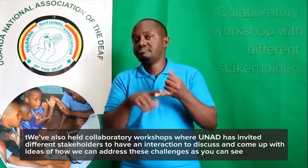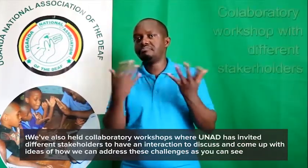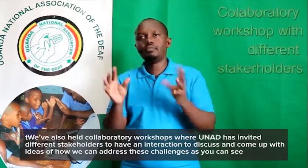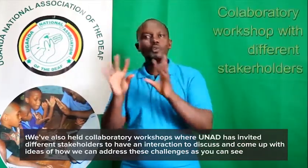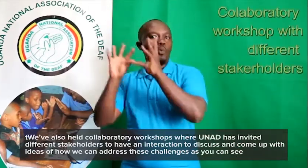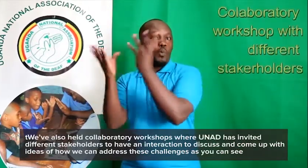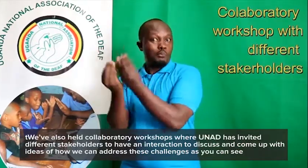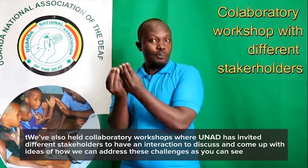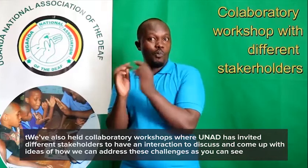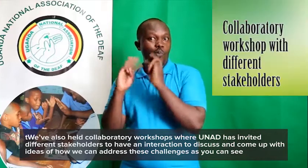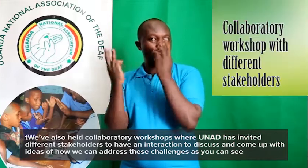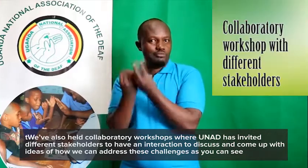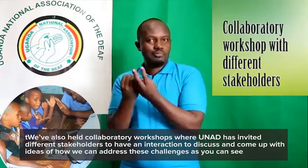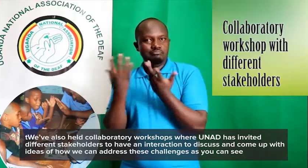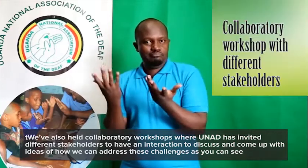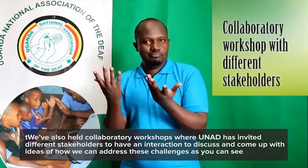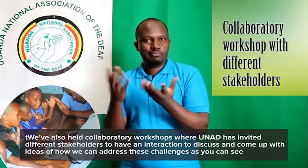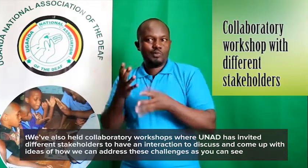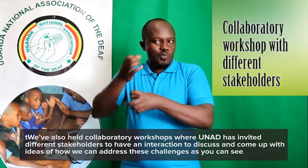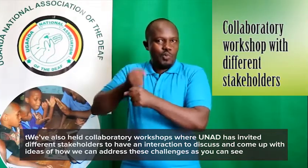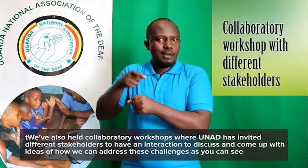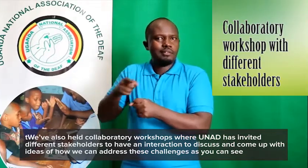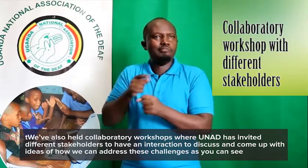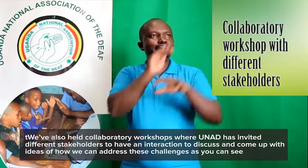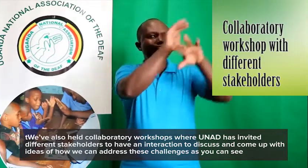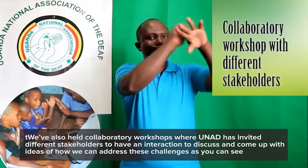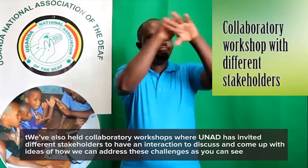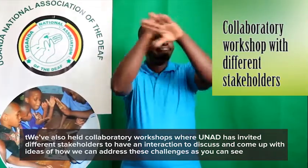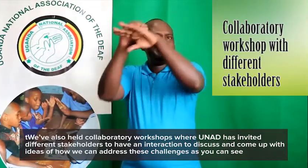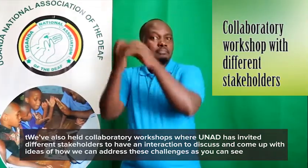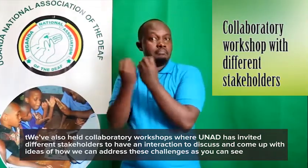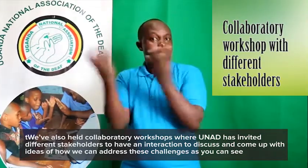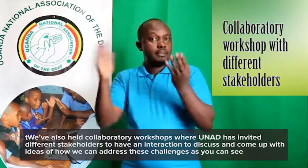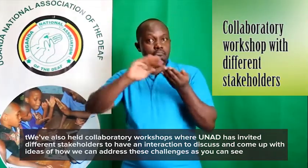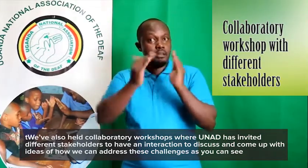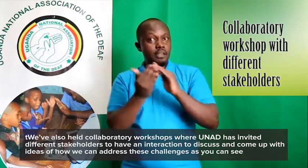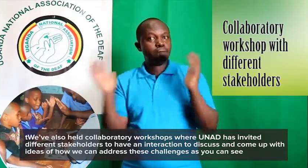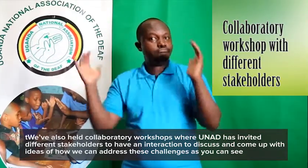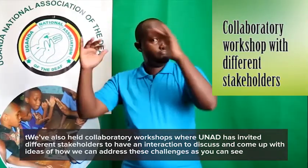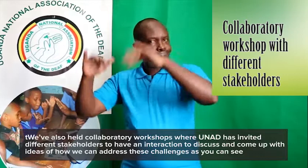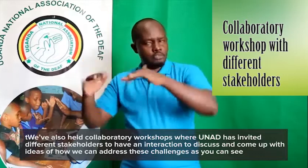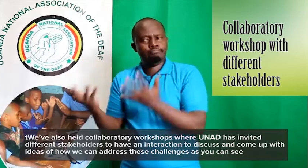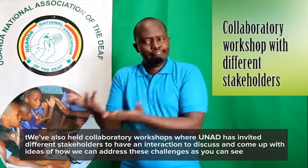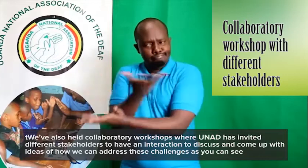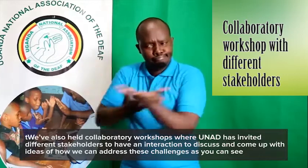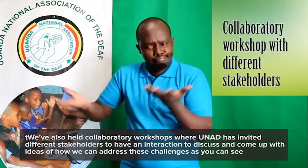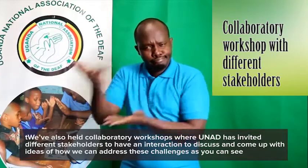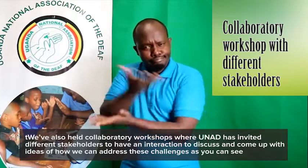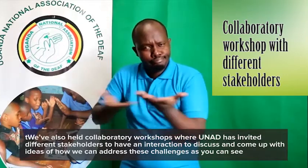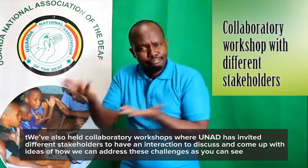collaboratory workshops where UNAD has invited different stakeholders to have an interaction to discuss and